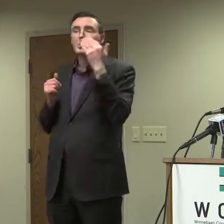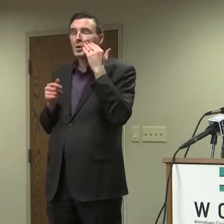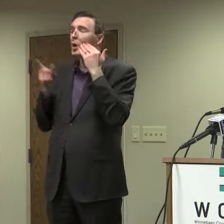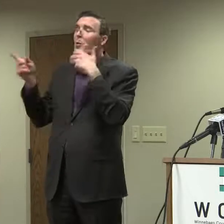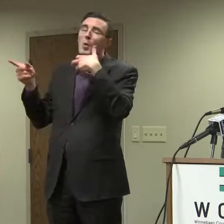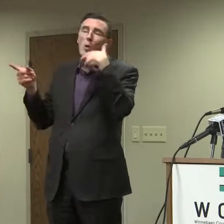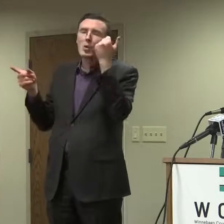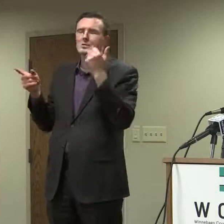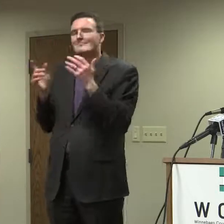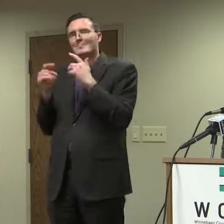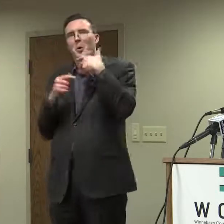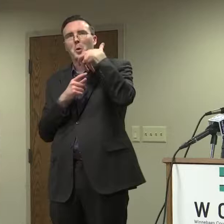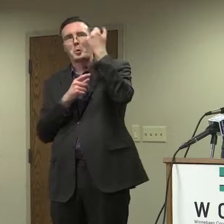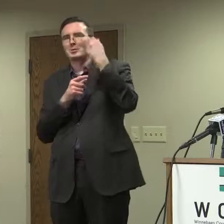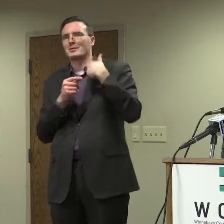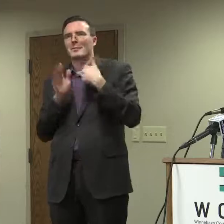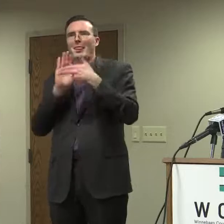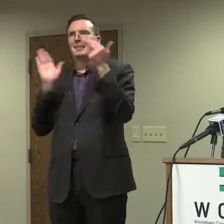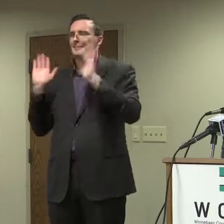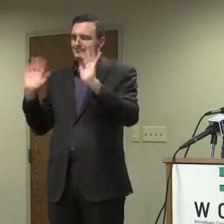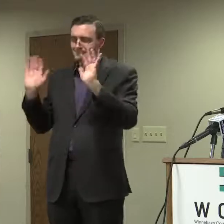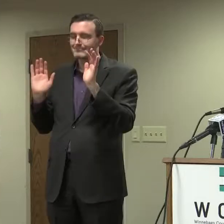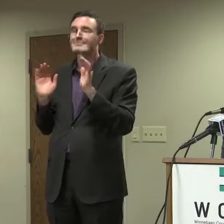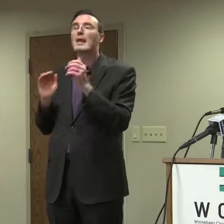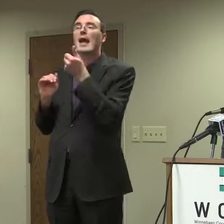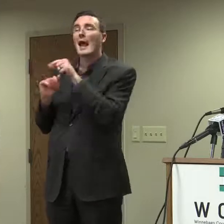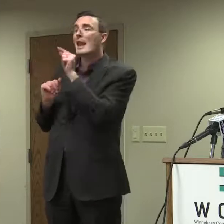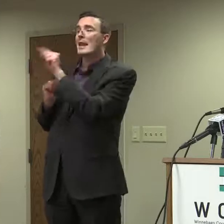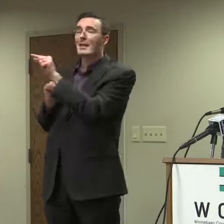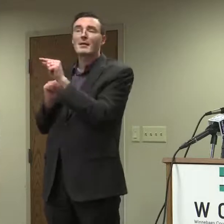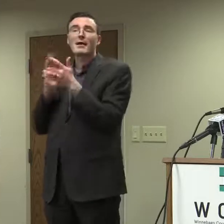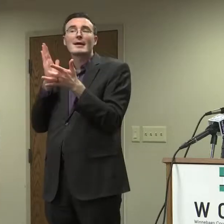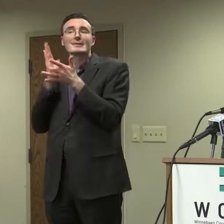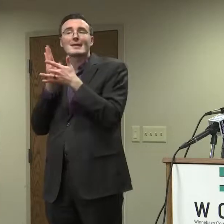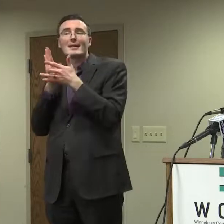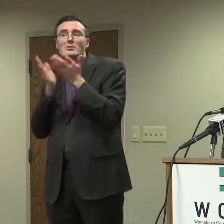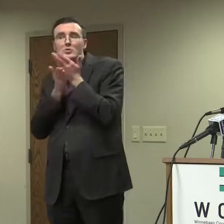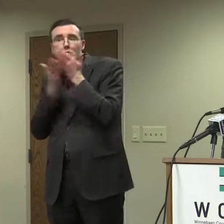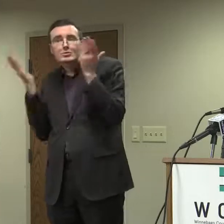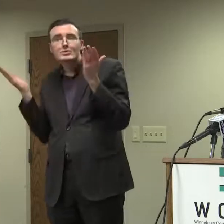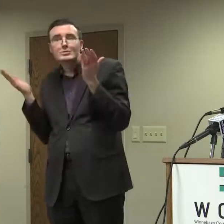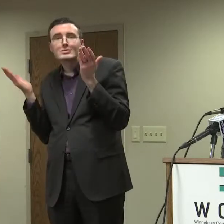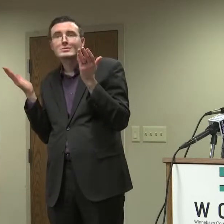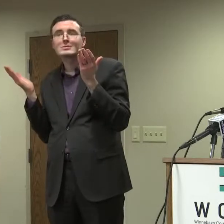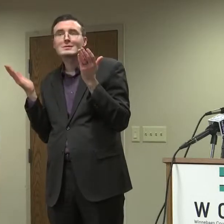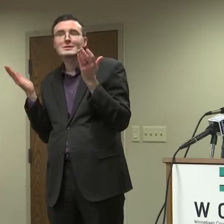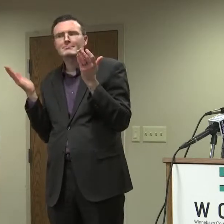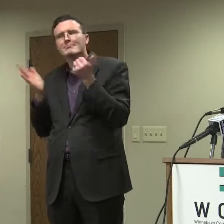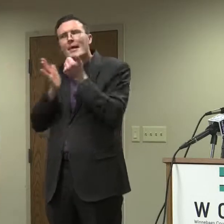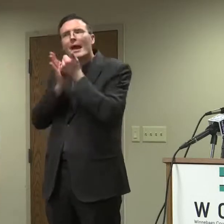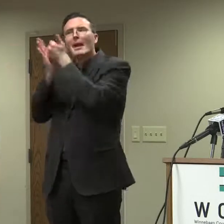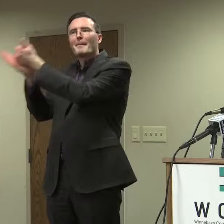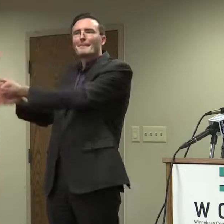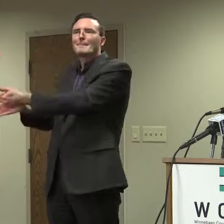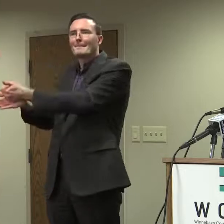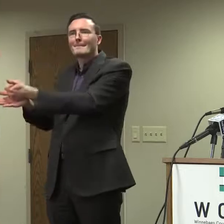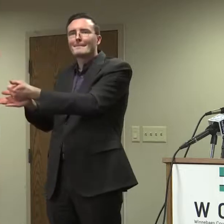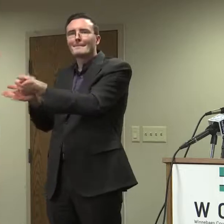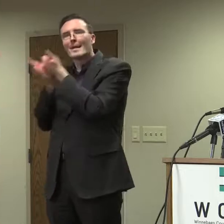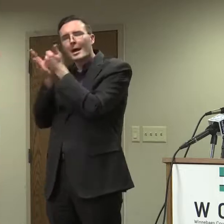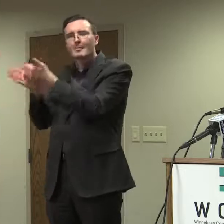older, do you know someone who lacks technology access? We shouldn't make any assumptions about who. Help them register,